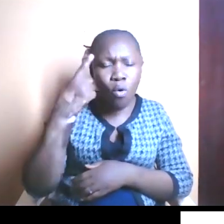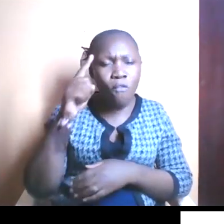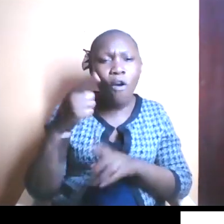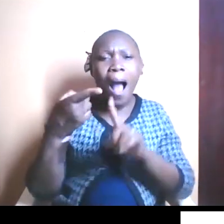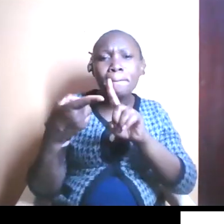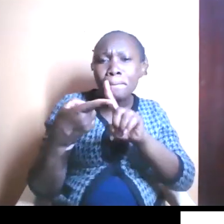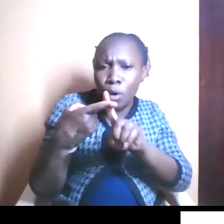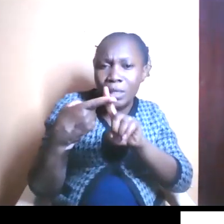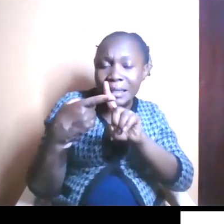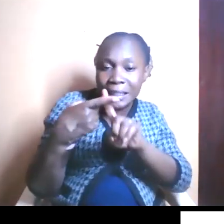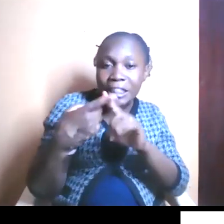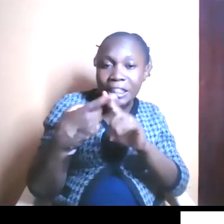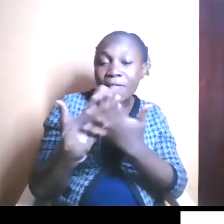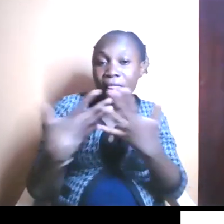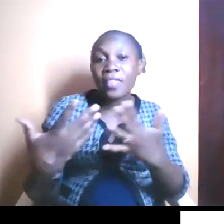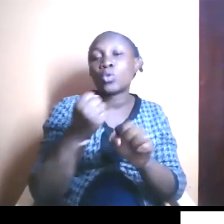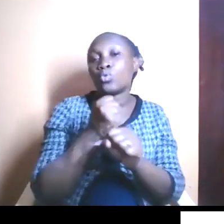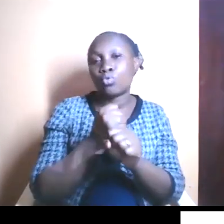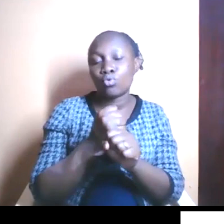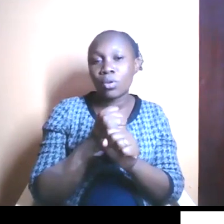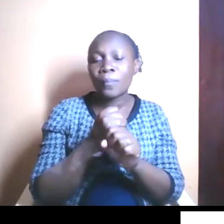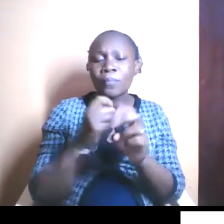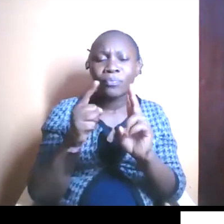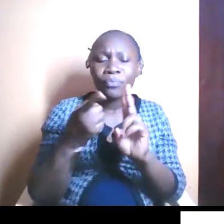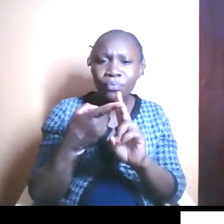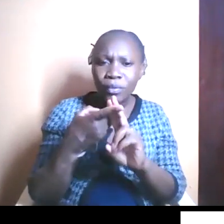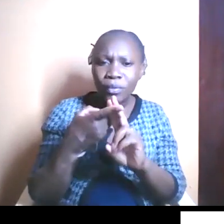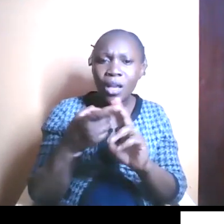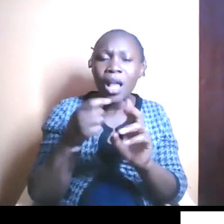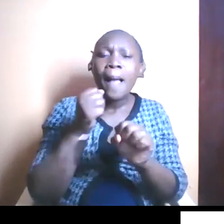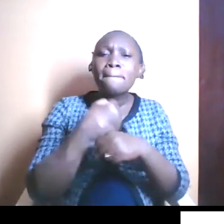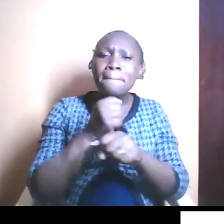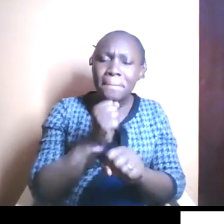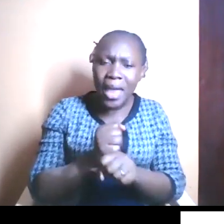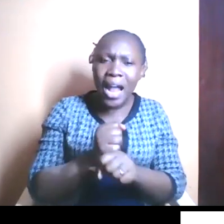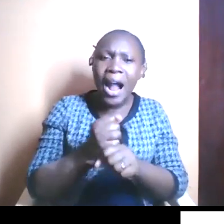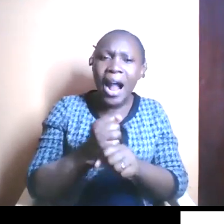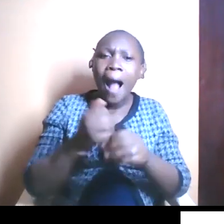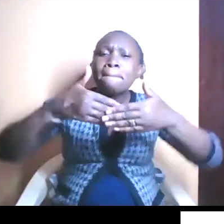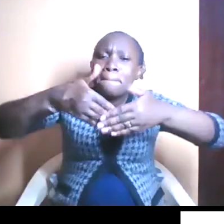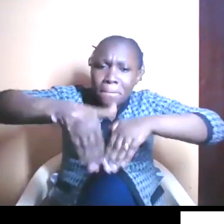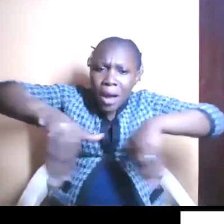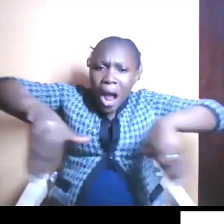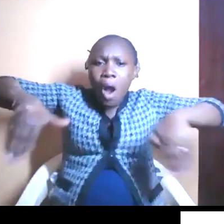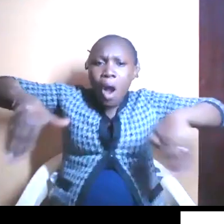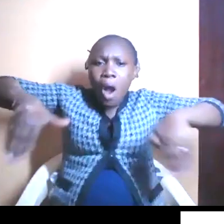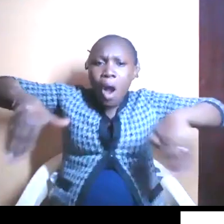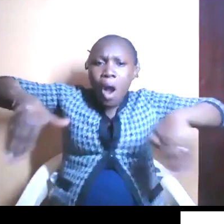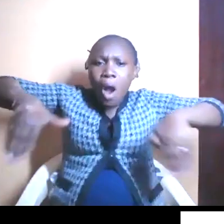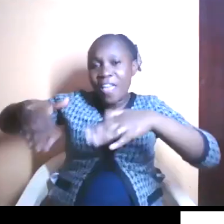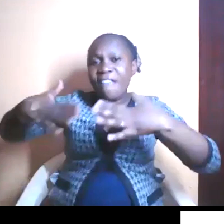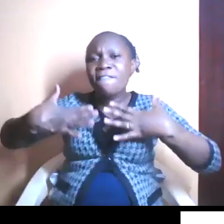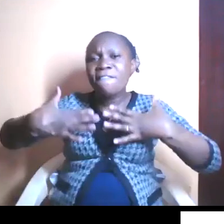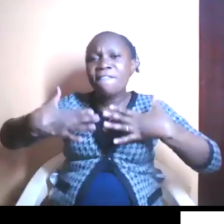time. And then number three, set boundaries, both physical boundaries and emotional boundaries. It may require some